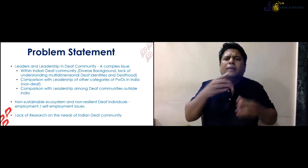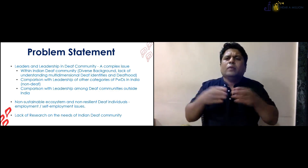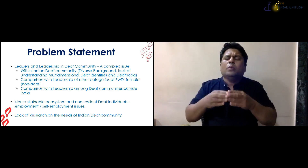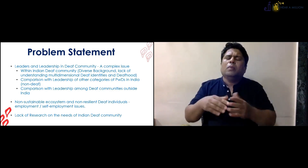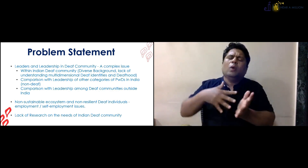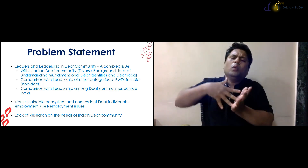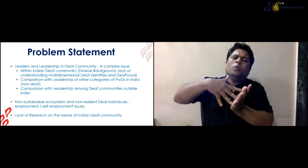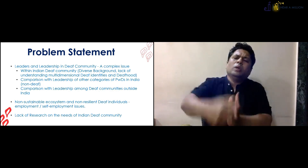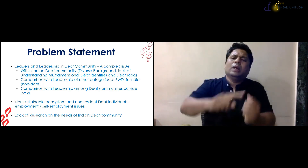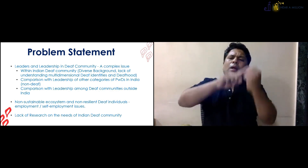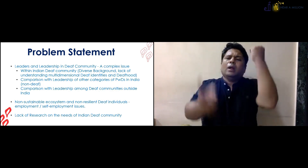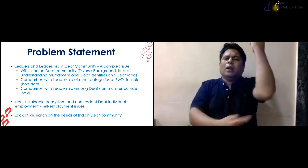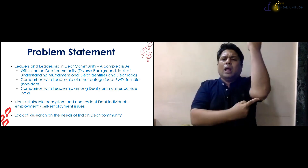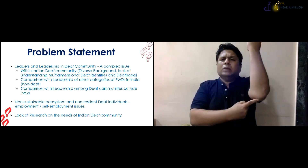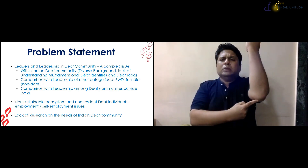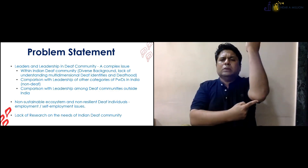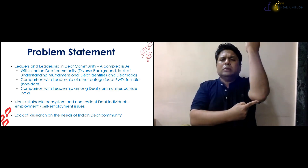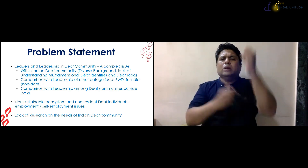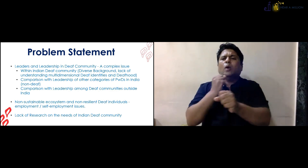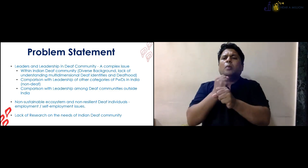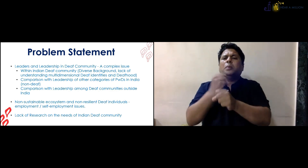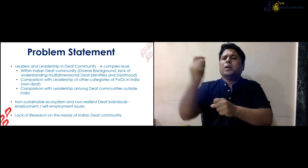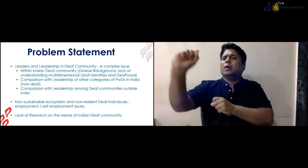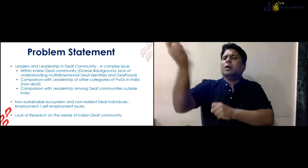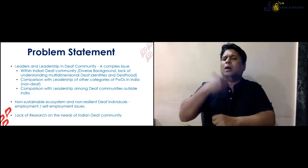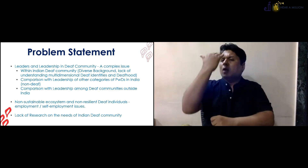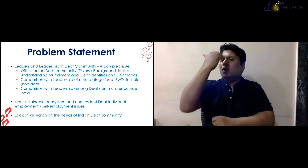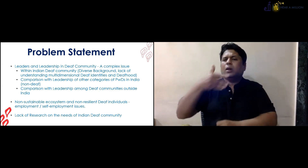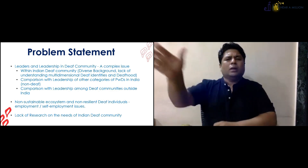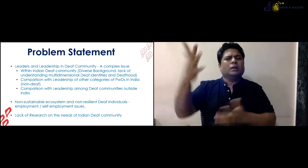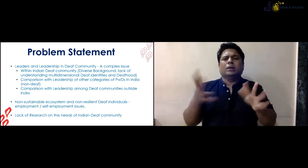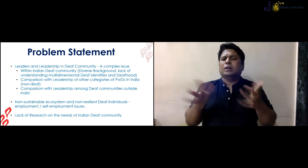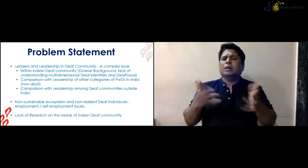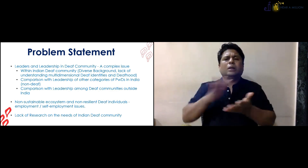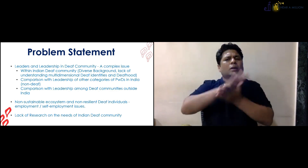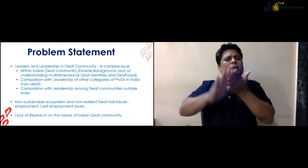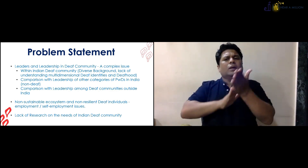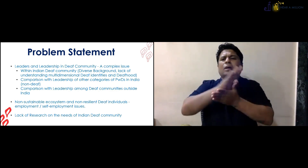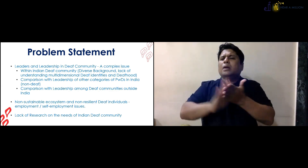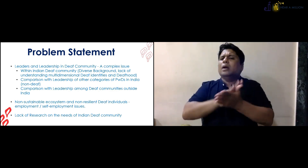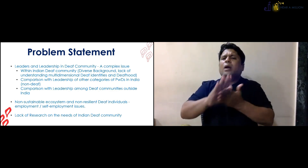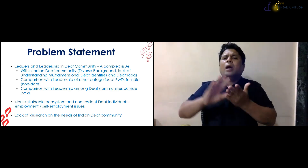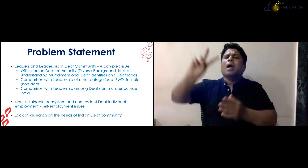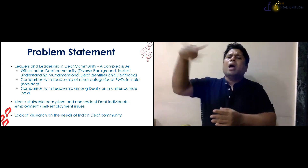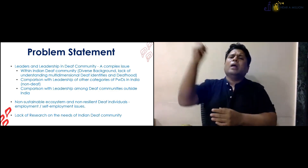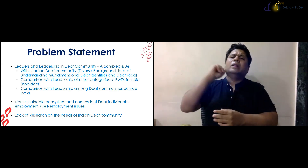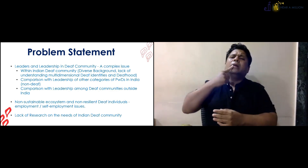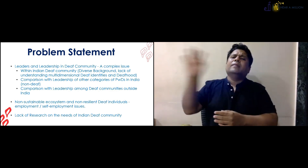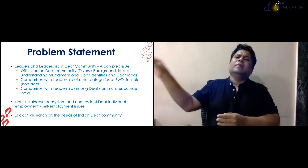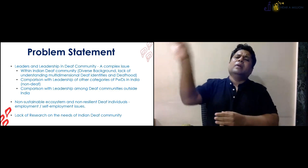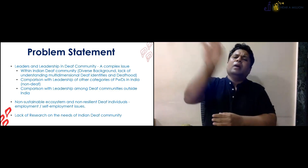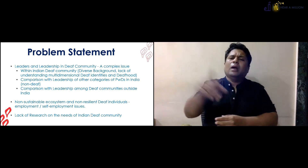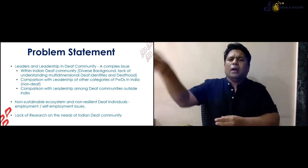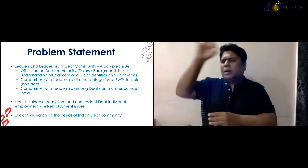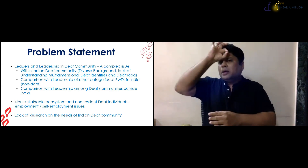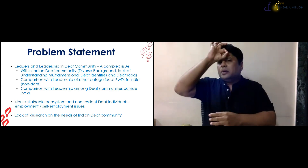different disabilities have their group. And I feel that deaf group comes in the last. The government doesn't pay us, we don't really